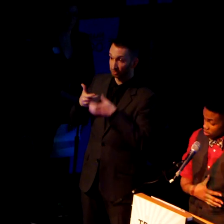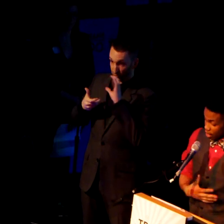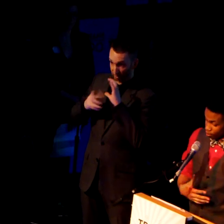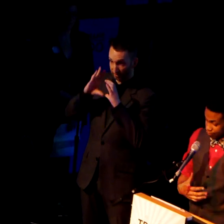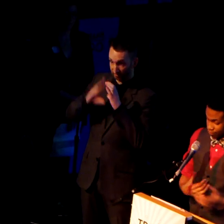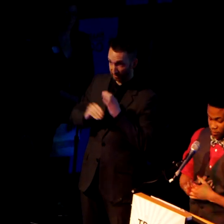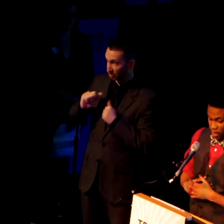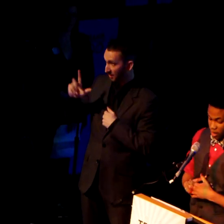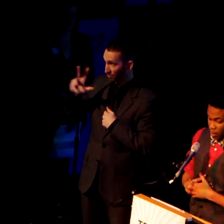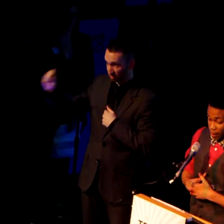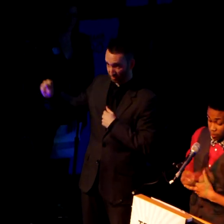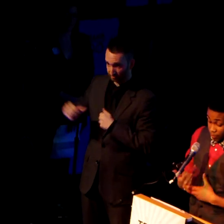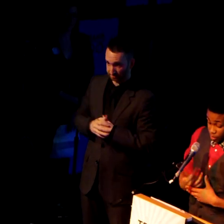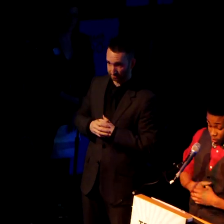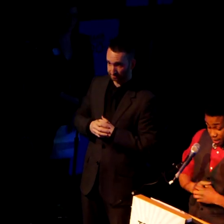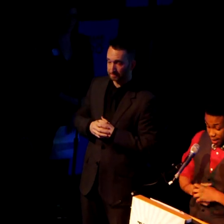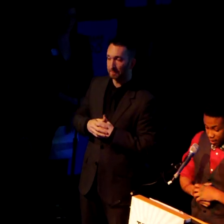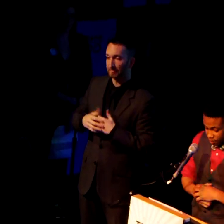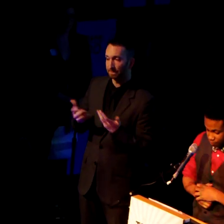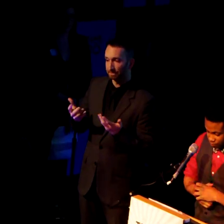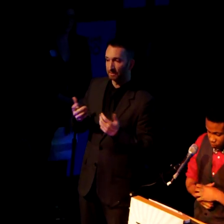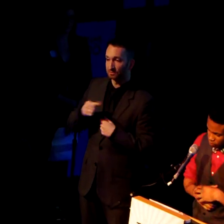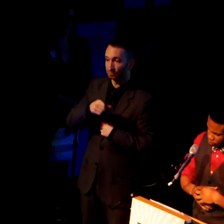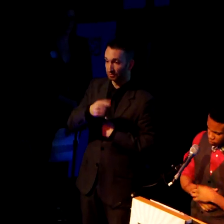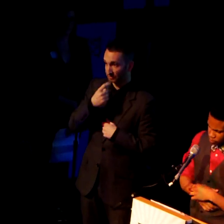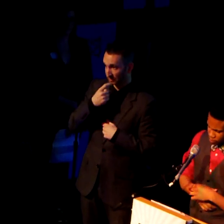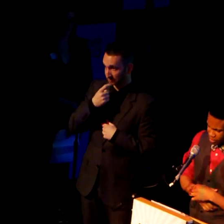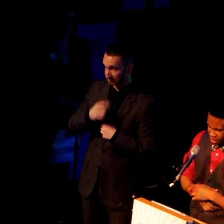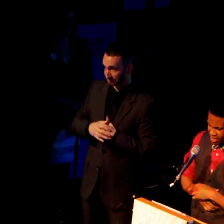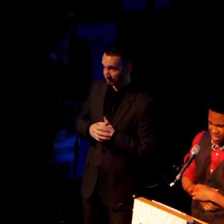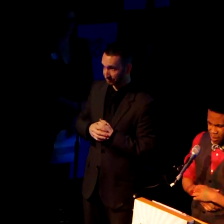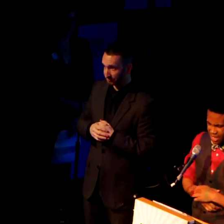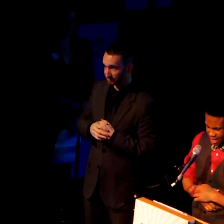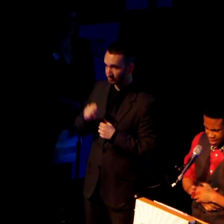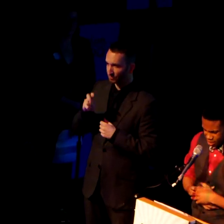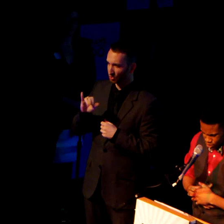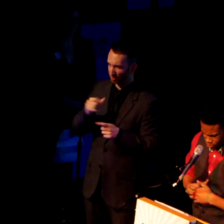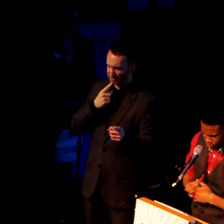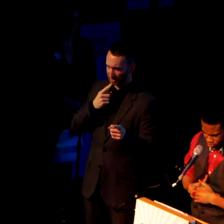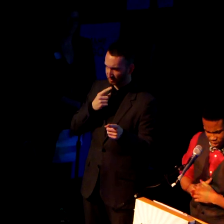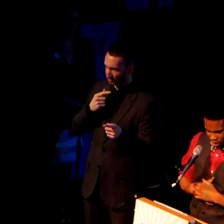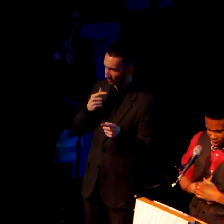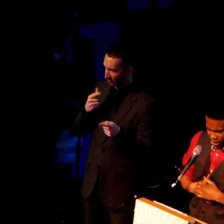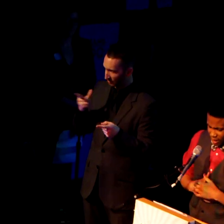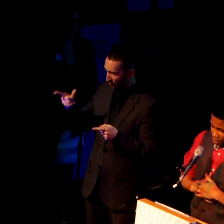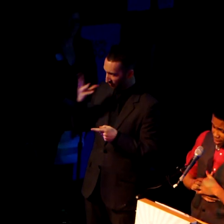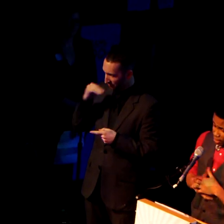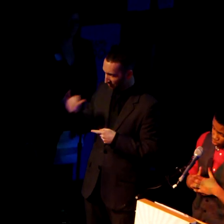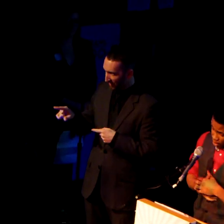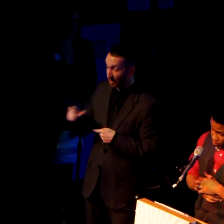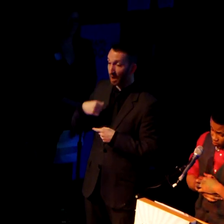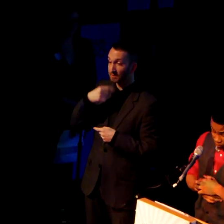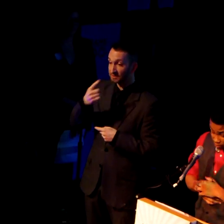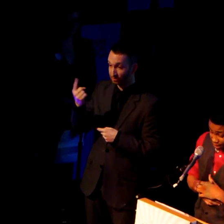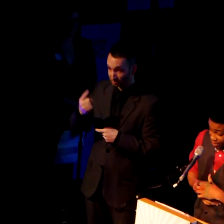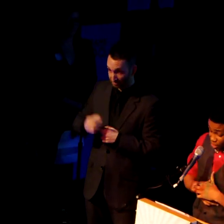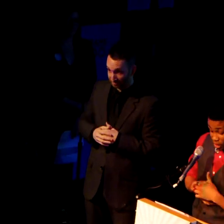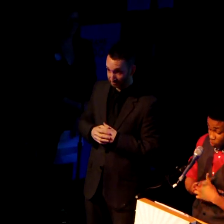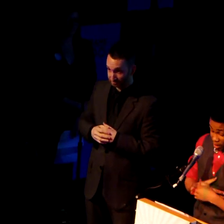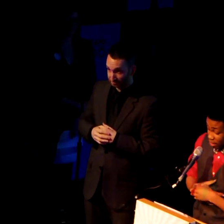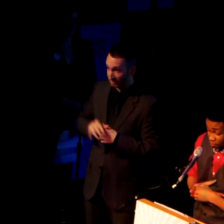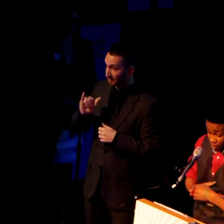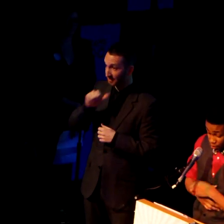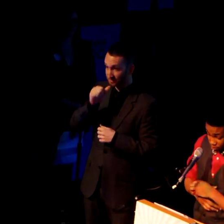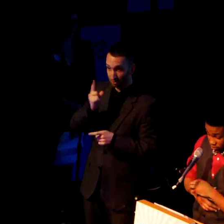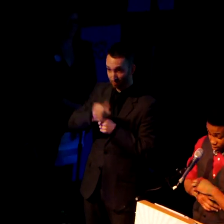and then he walked out. Tony said, somebody did that to you? Let me tell you something. That